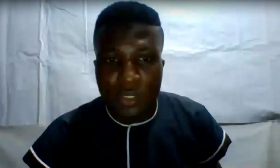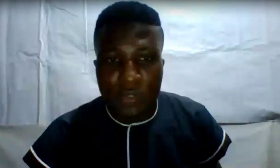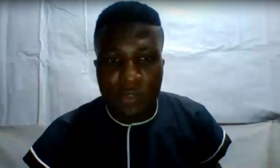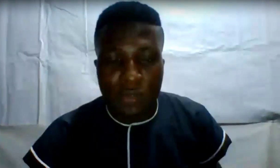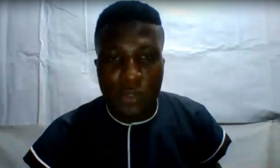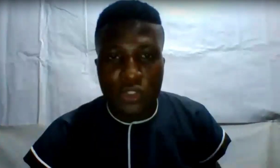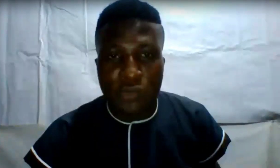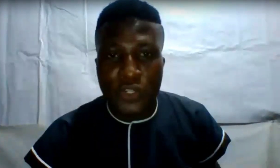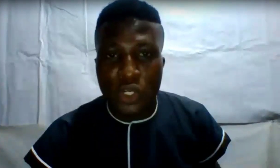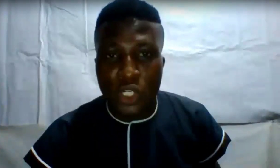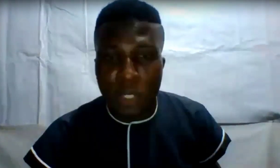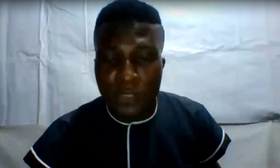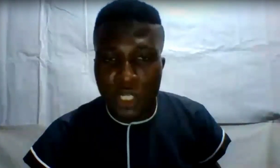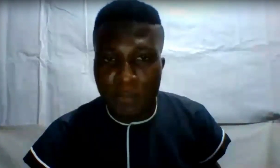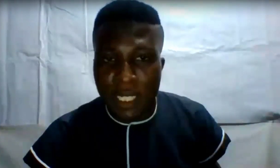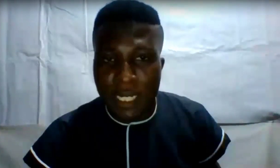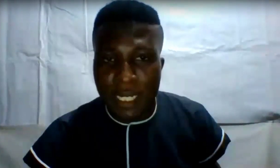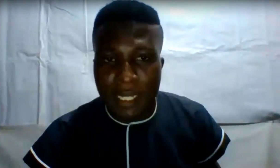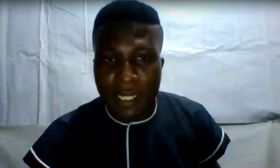I can off mine.